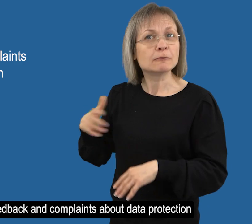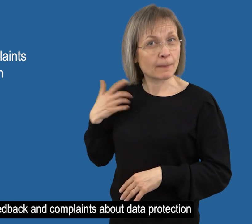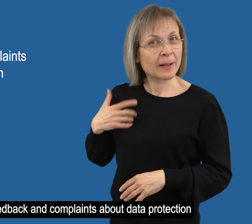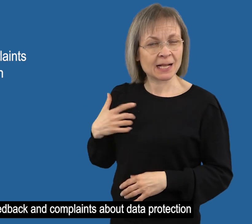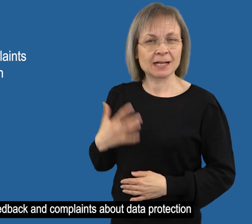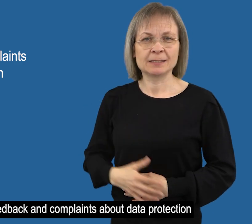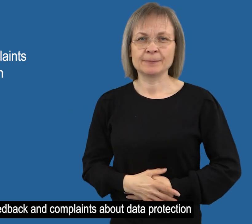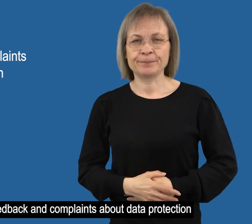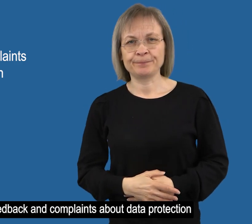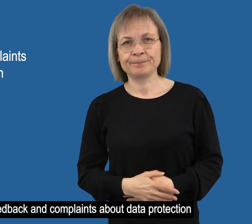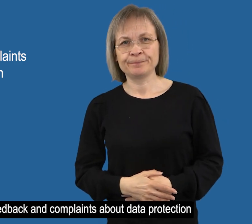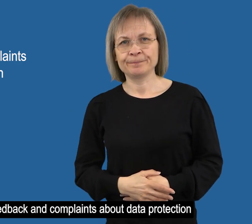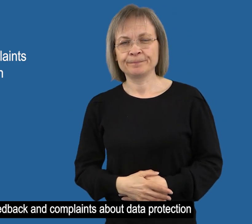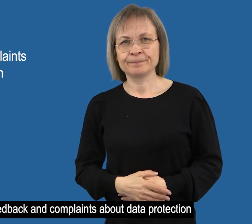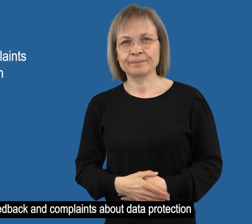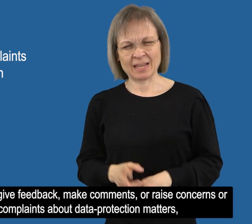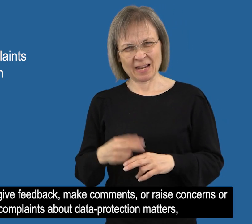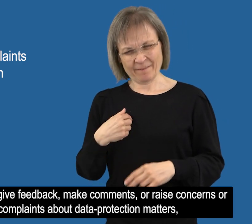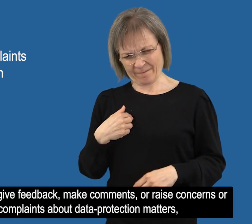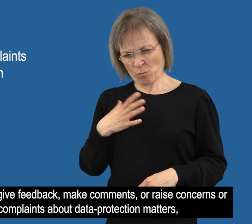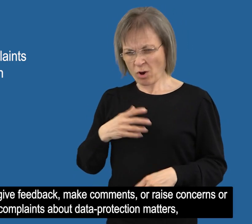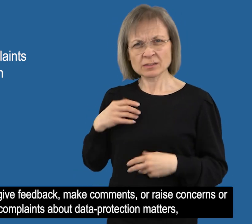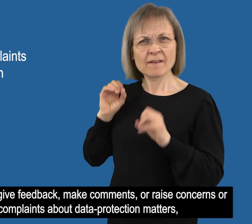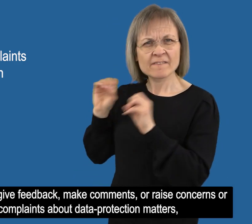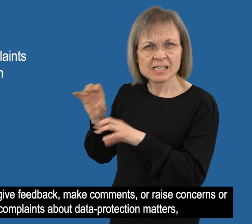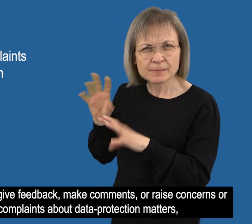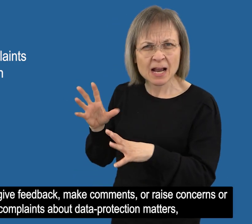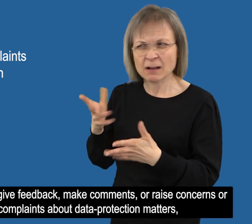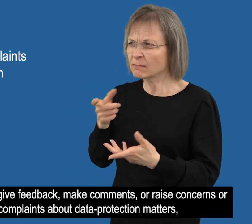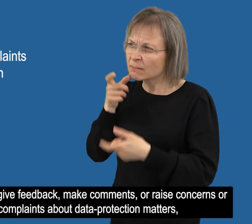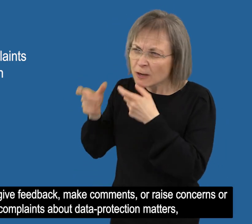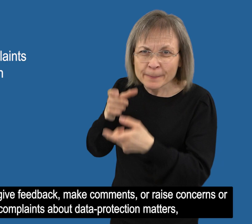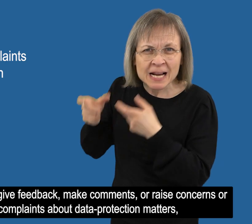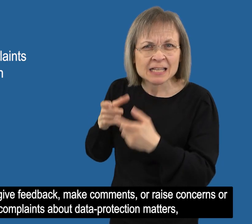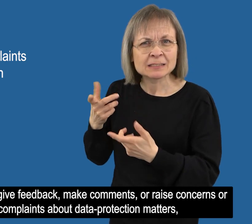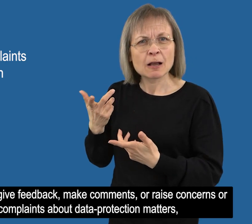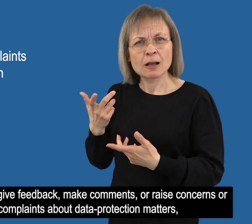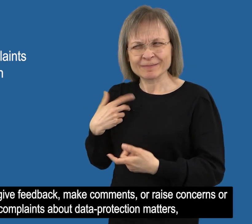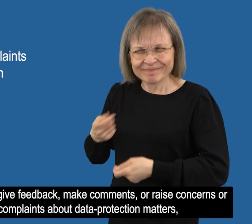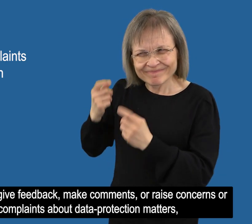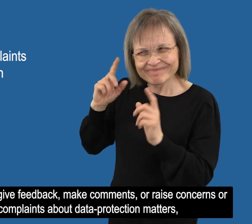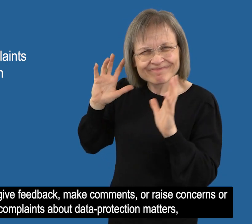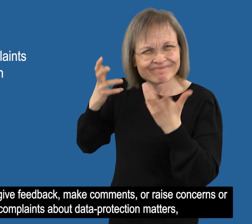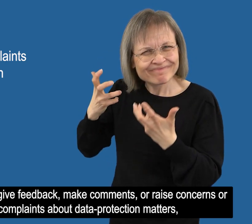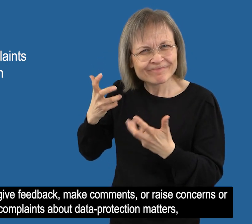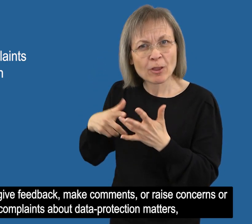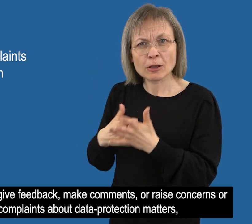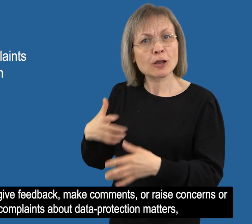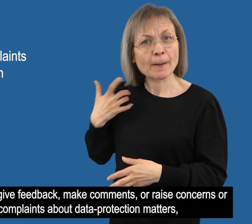Feedback and complaints about data protection. If I want to give feedback, make comments, or raise concerns or